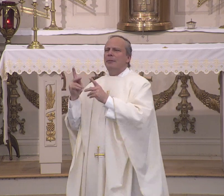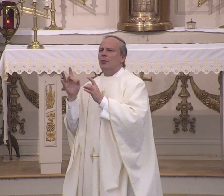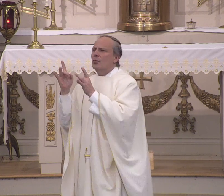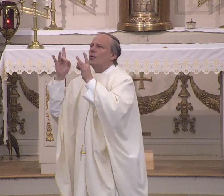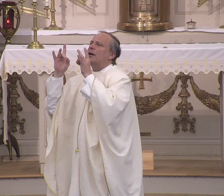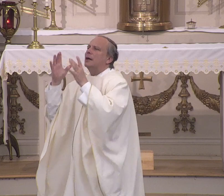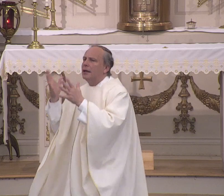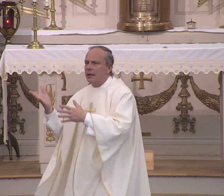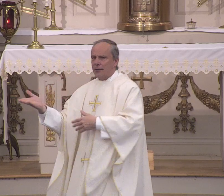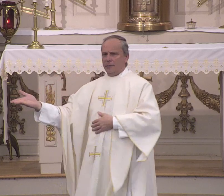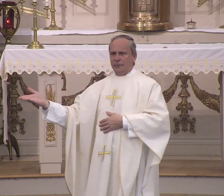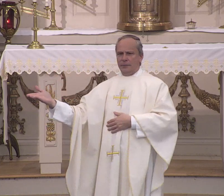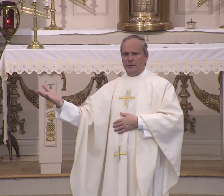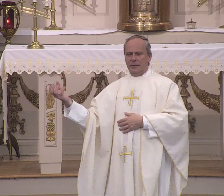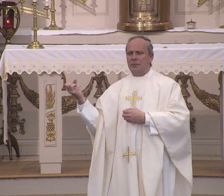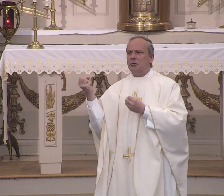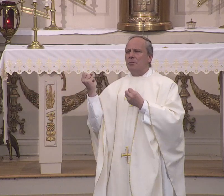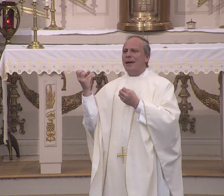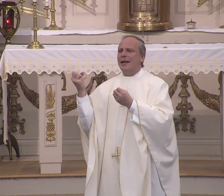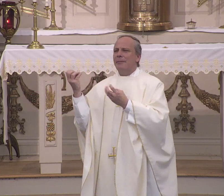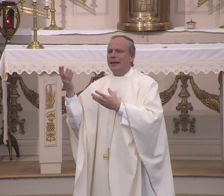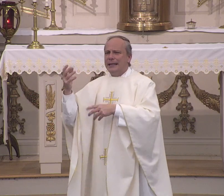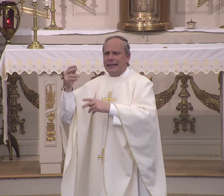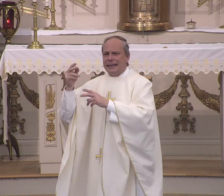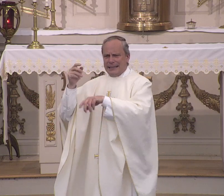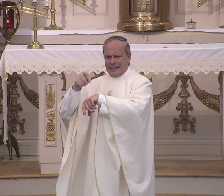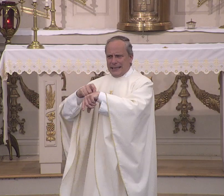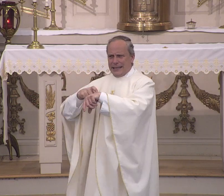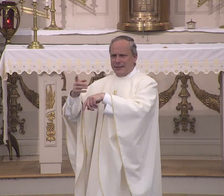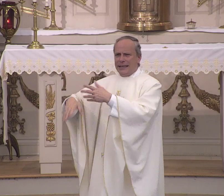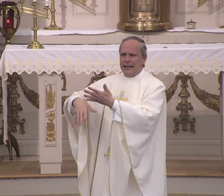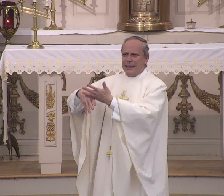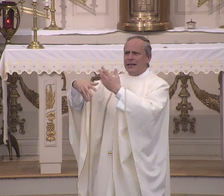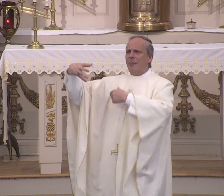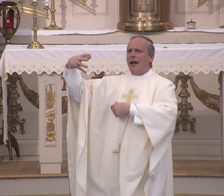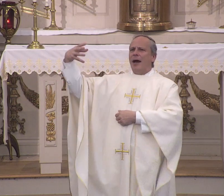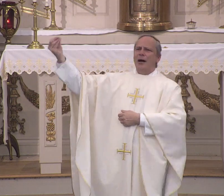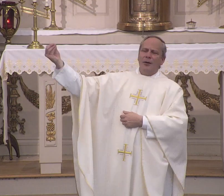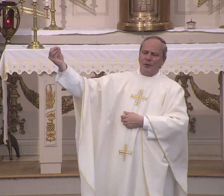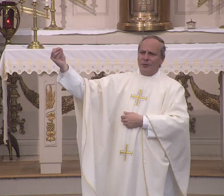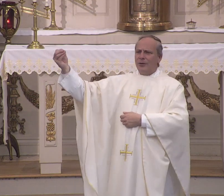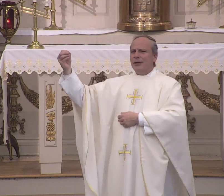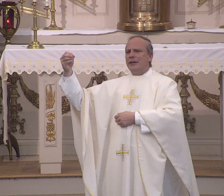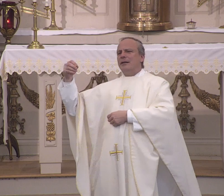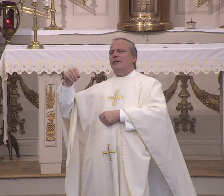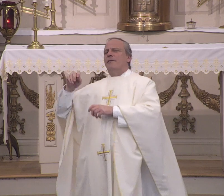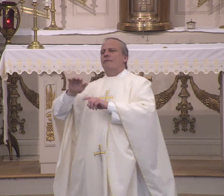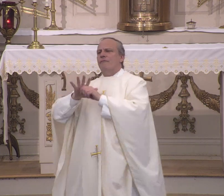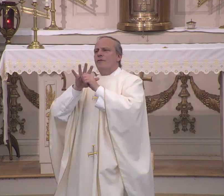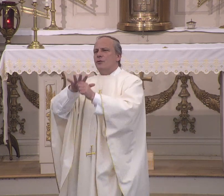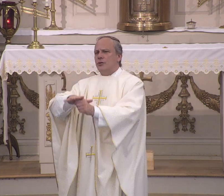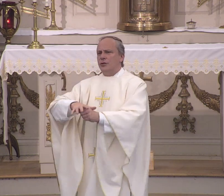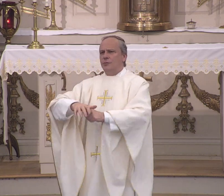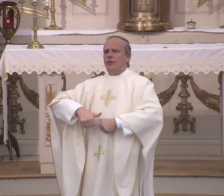Saint Athanasius had many people who hated him.